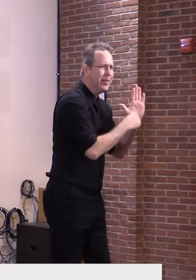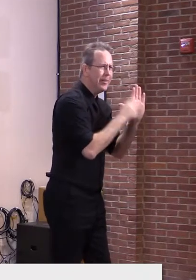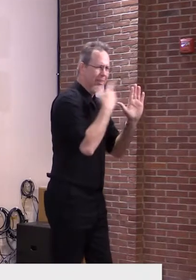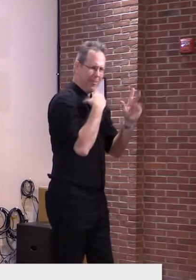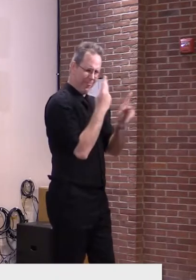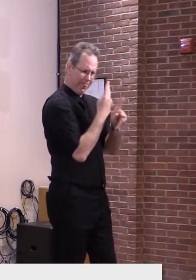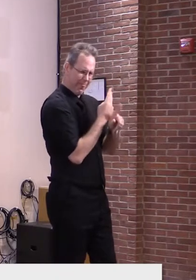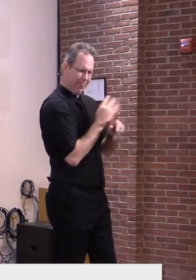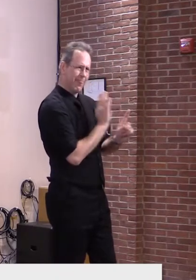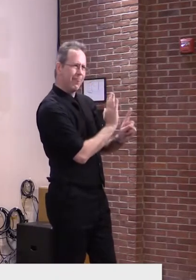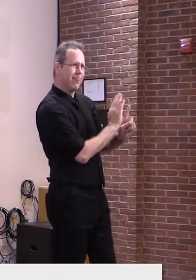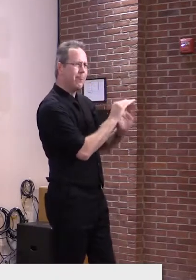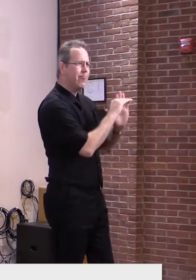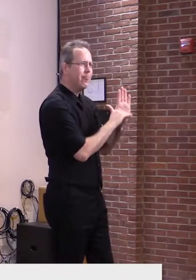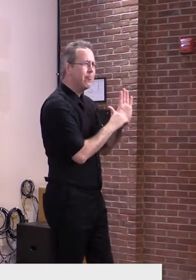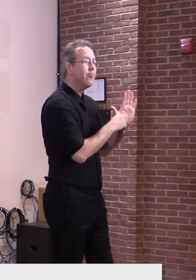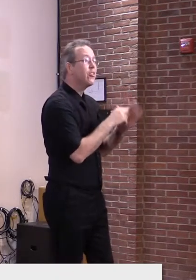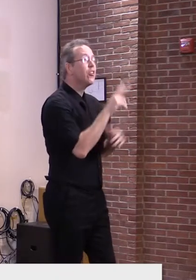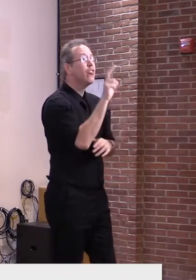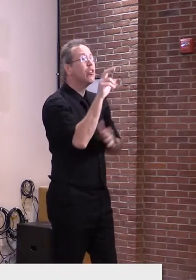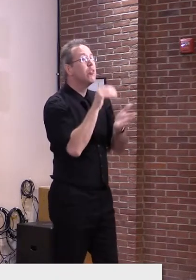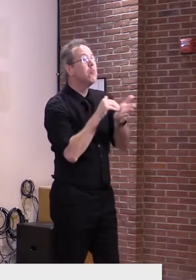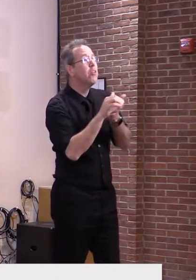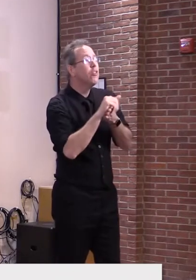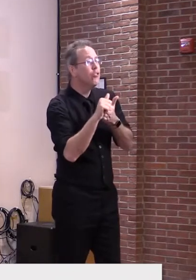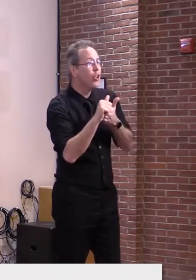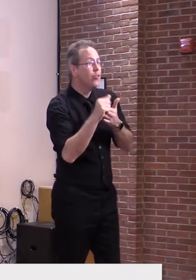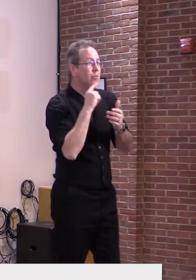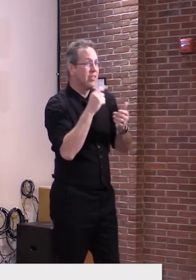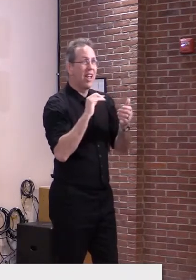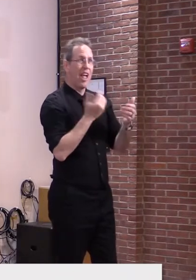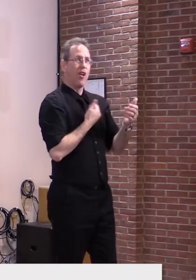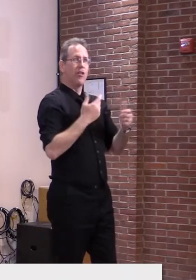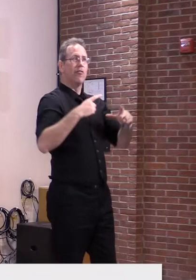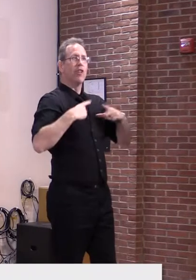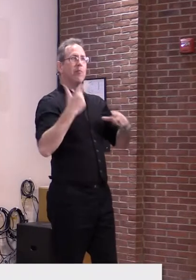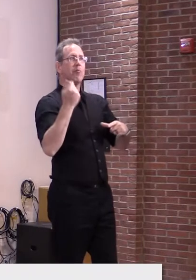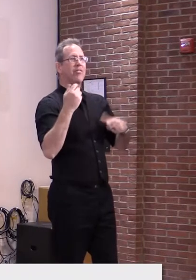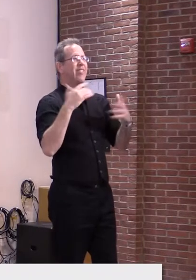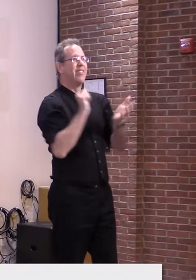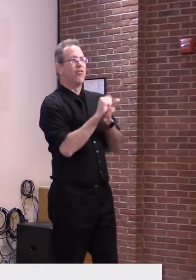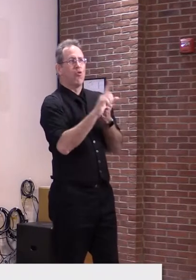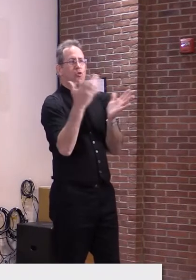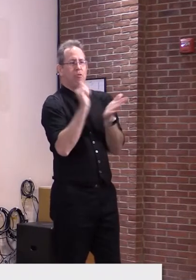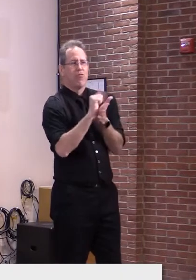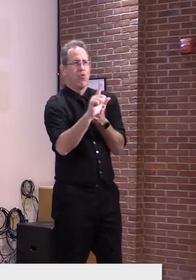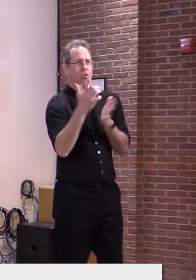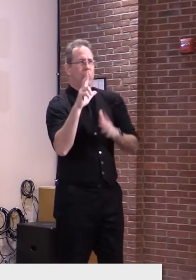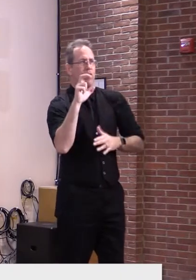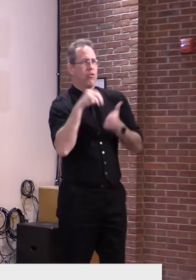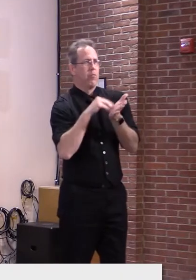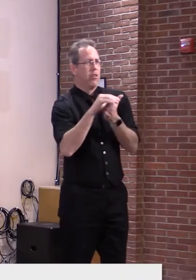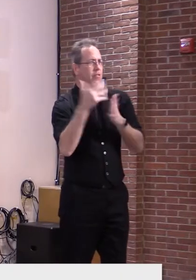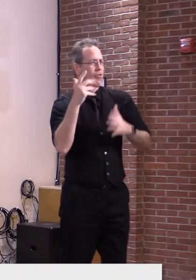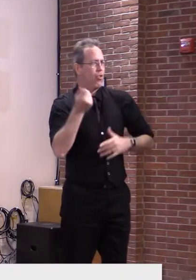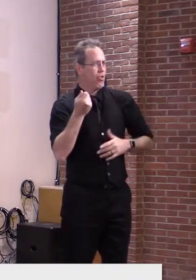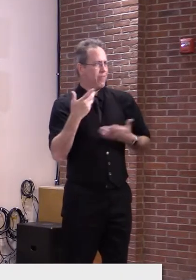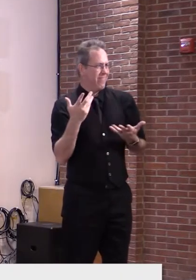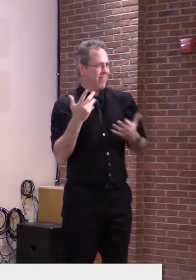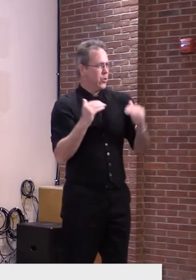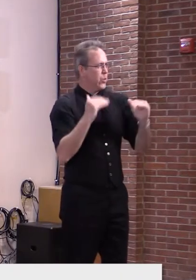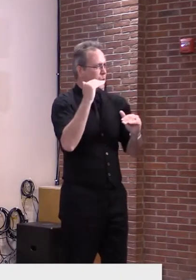only $300 million of that is against our pensions. And that's not very much in the context of $3 billion. It's